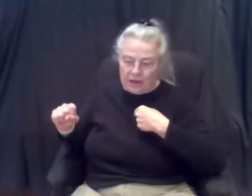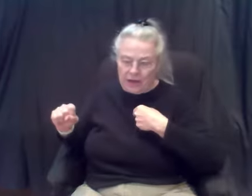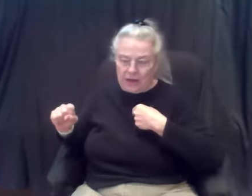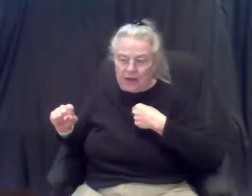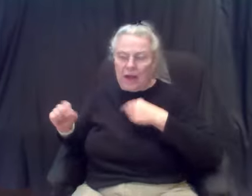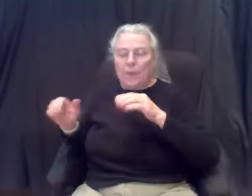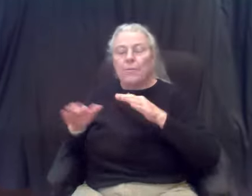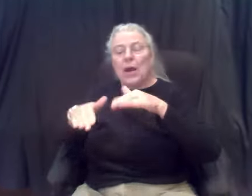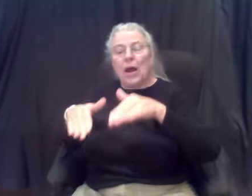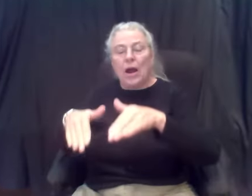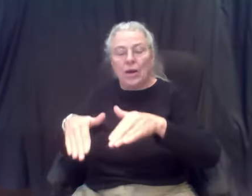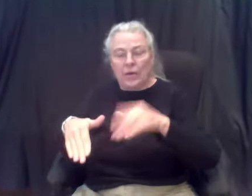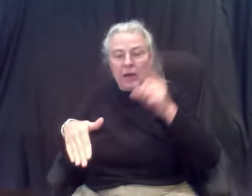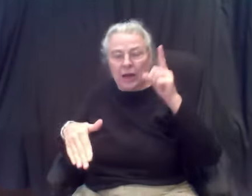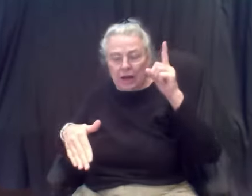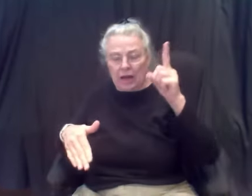me, buried he